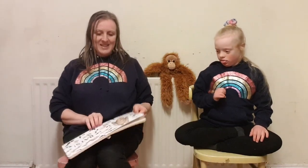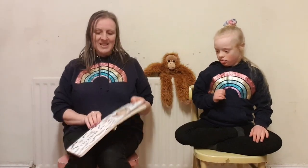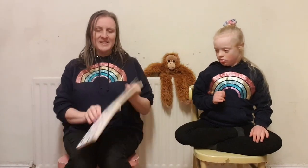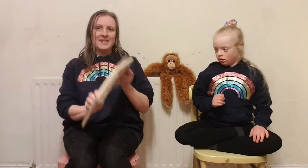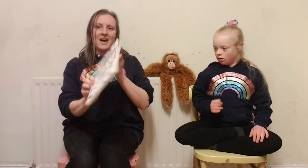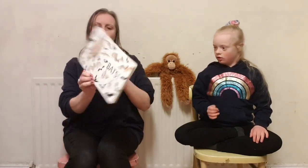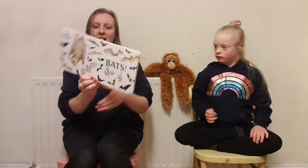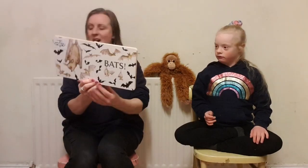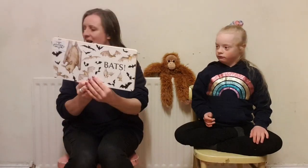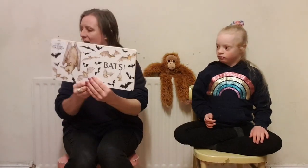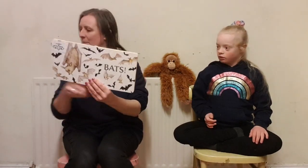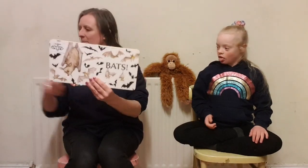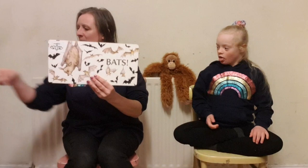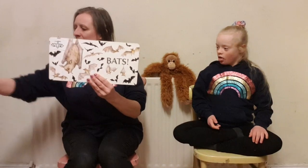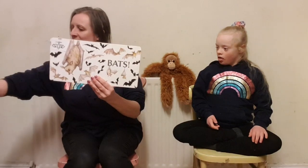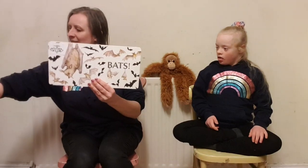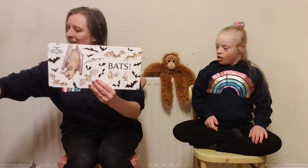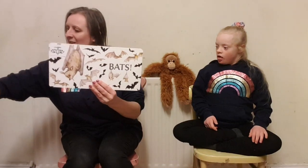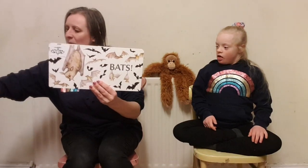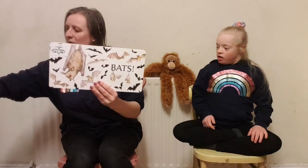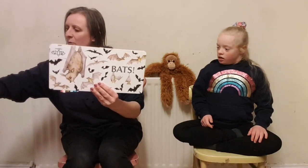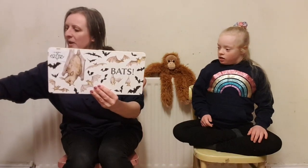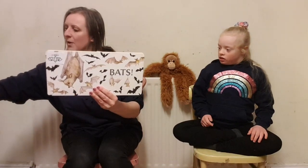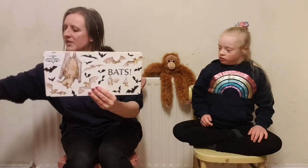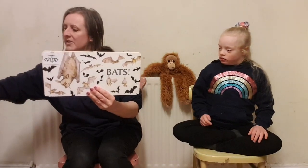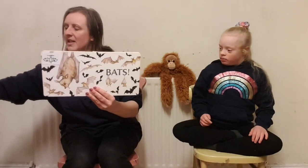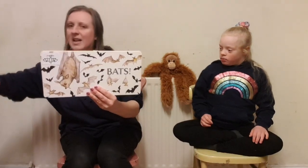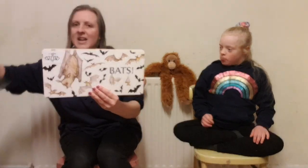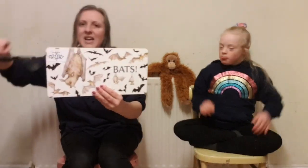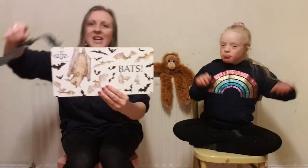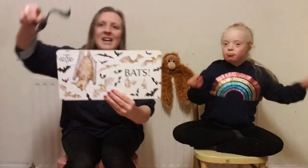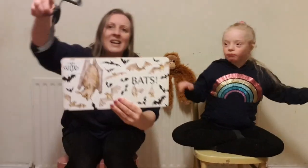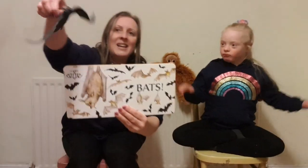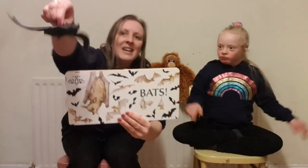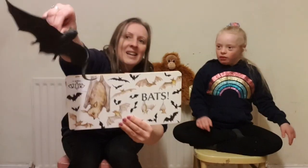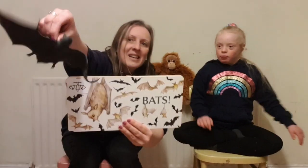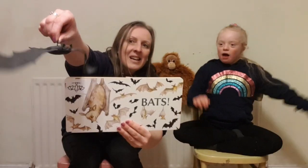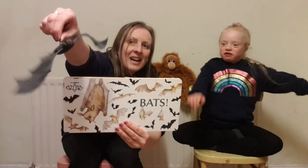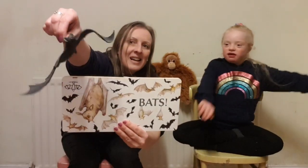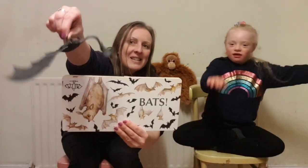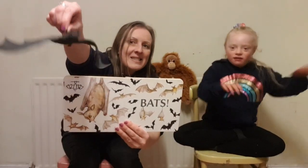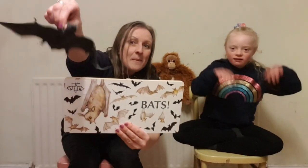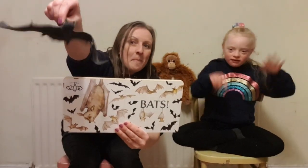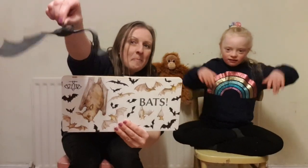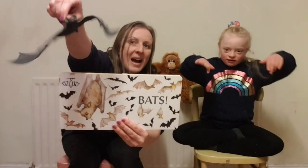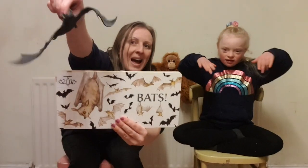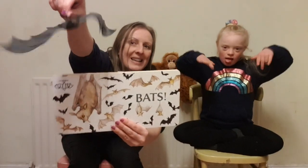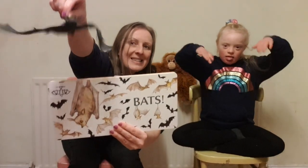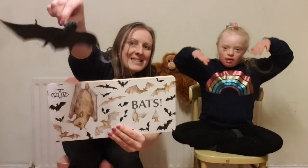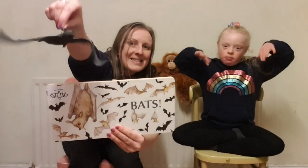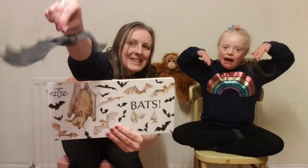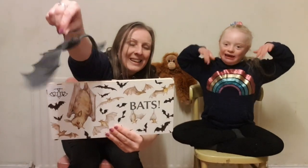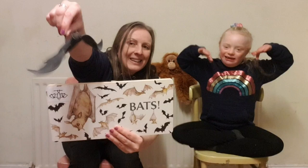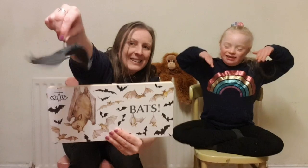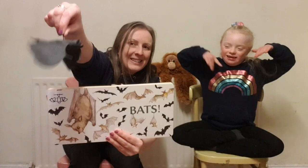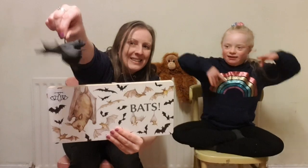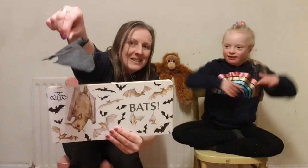see some. What did we go and see? Bats. Some bats. Bats.